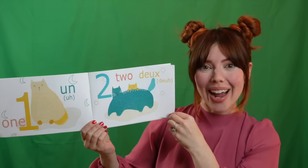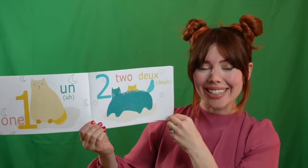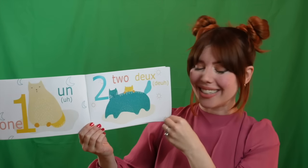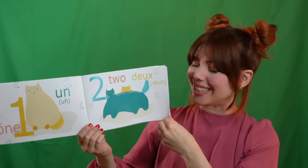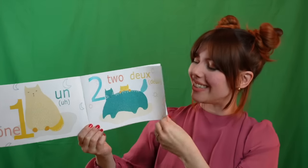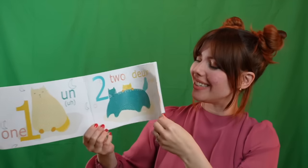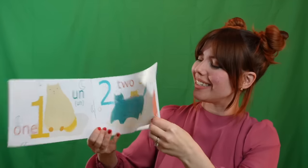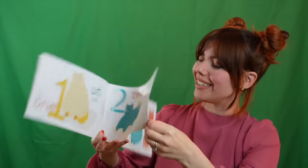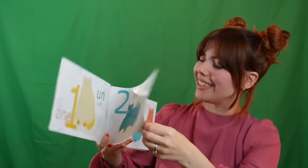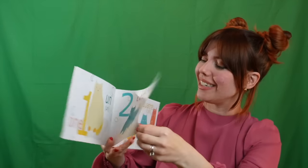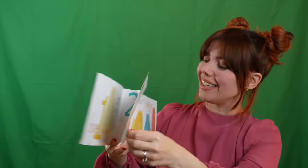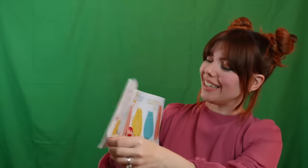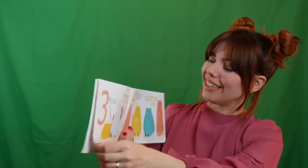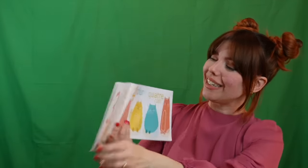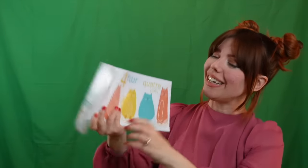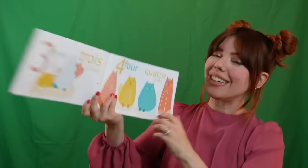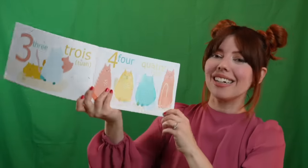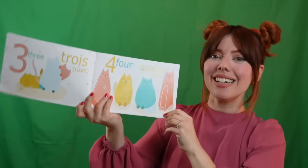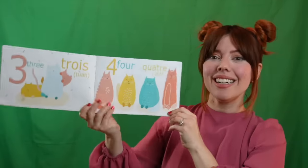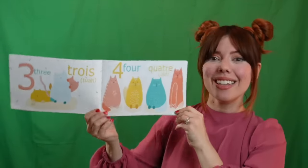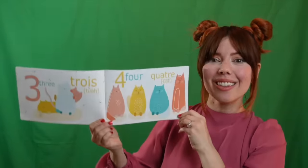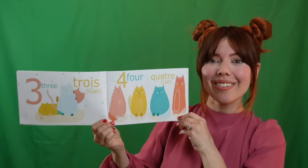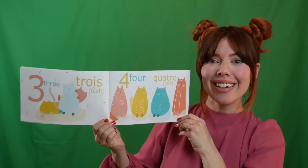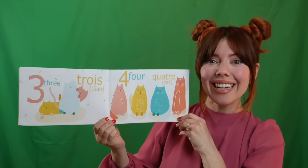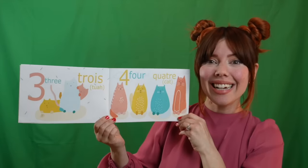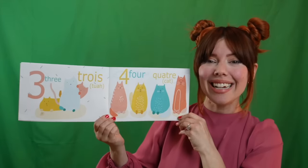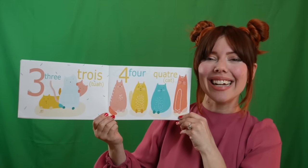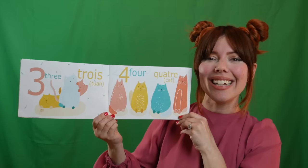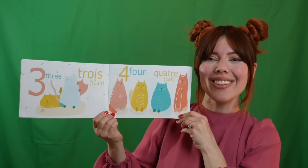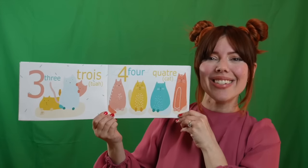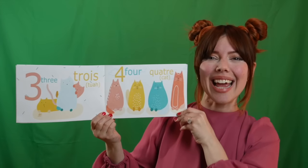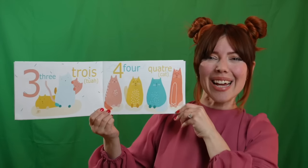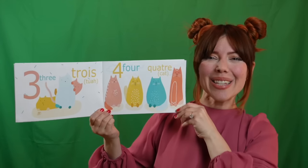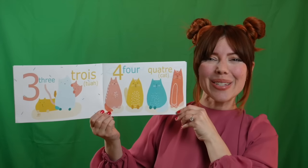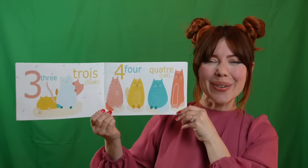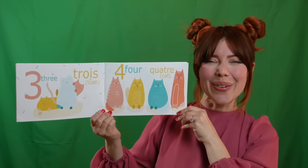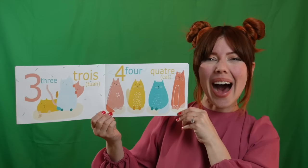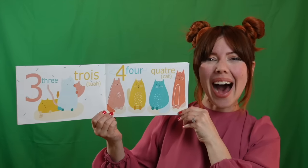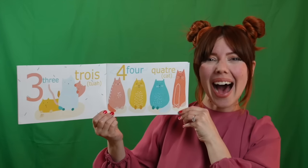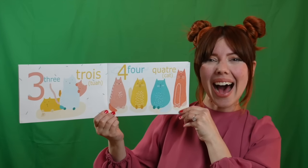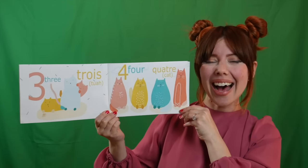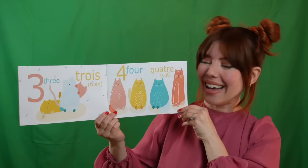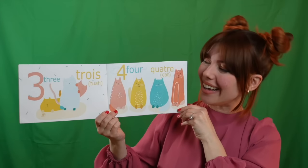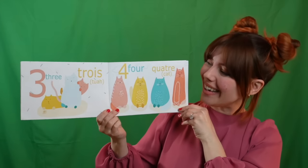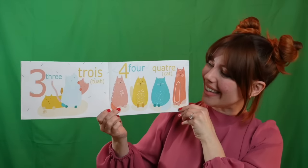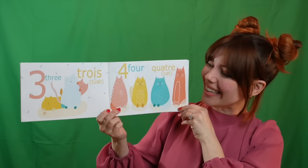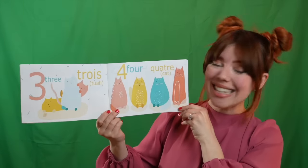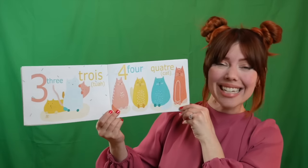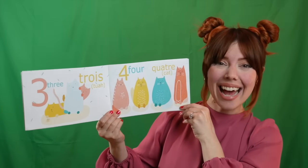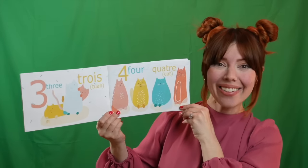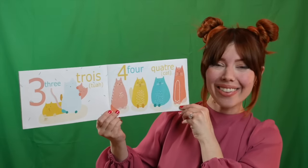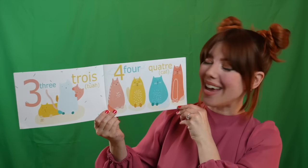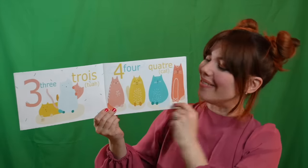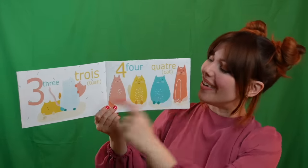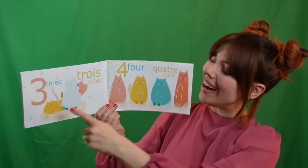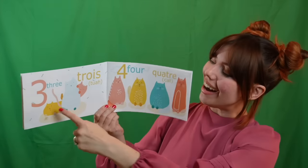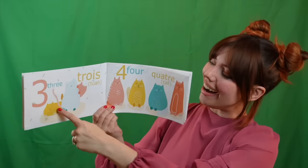French. Look, three. Can you say trois? Let's count them.